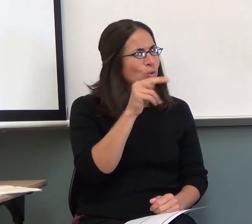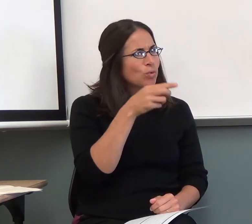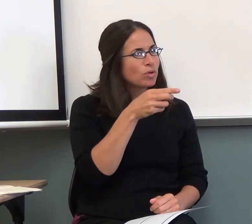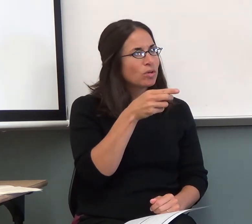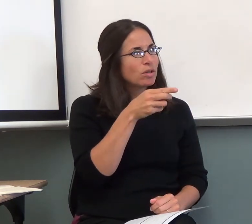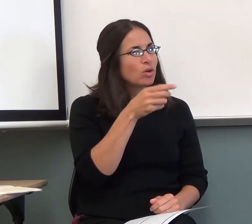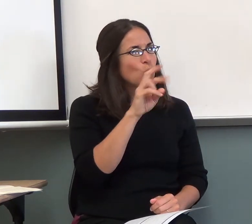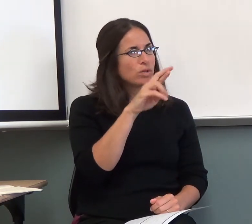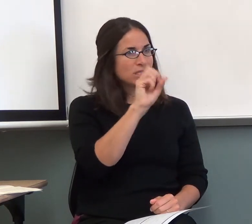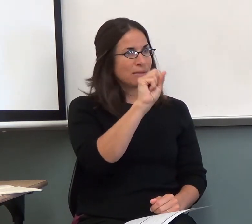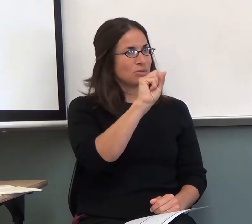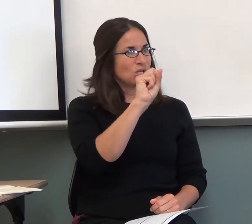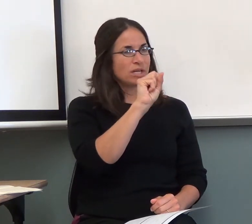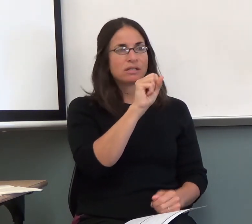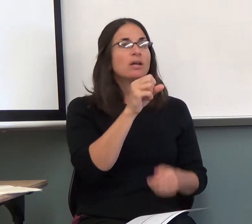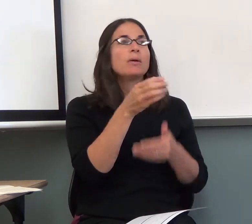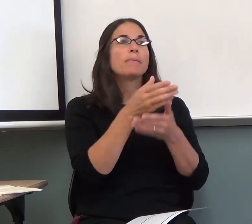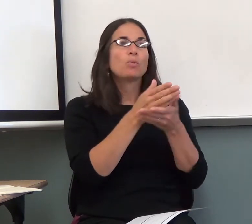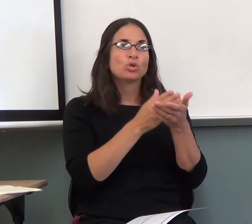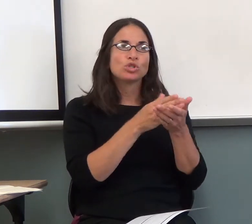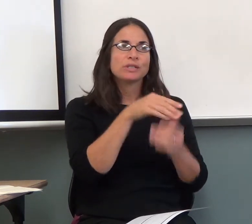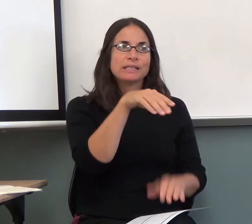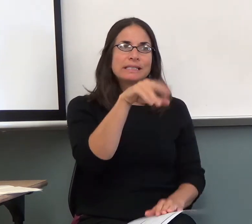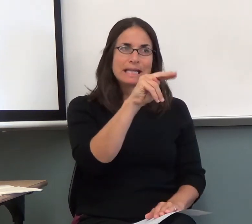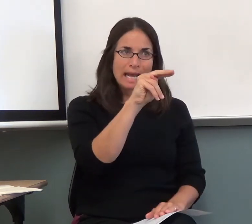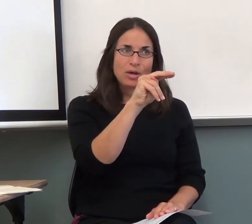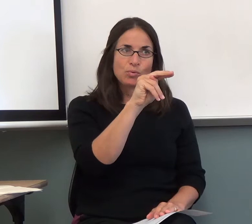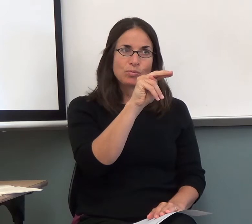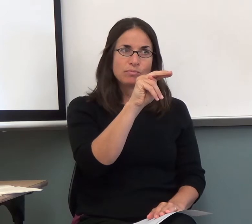underline the plateaus. Right. Okay.